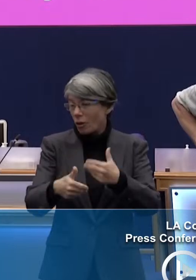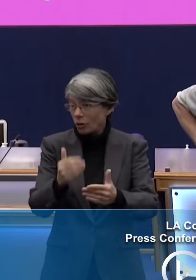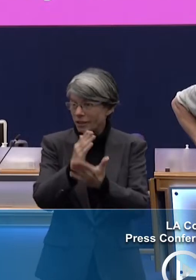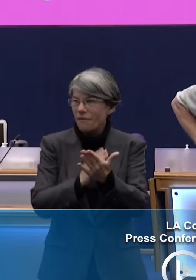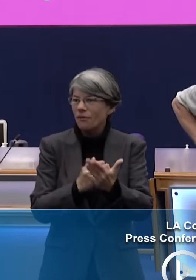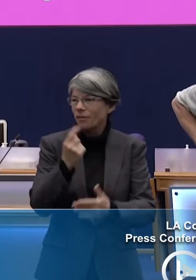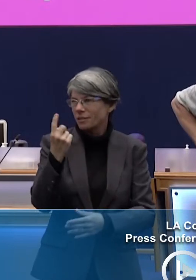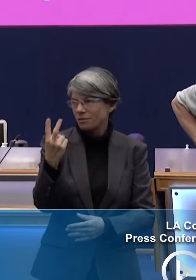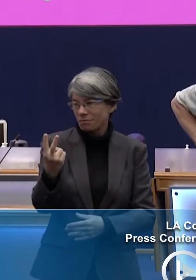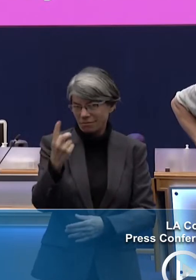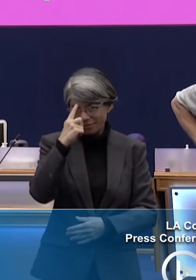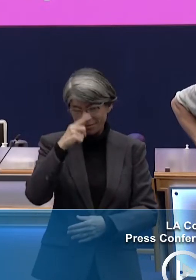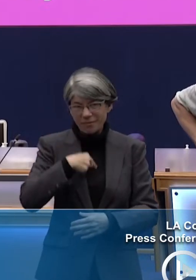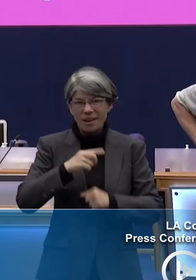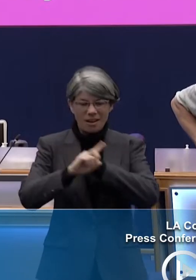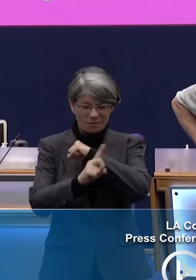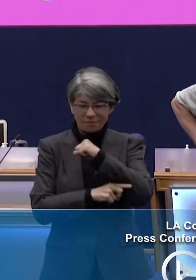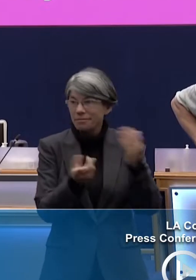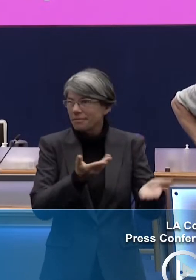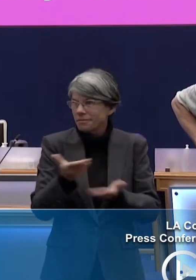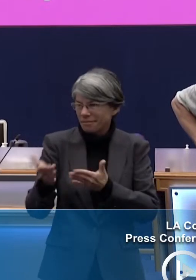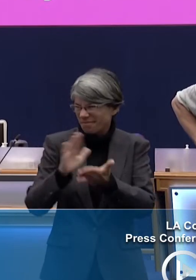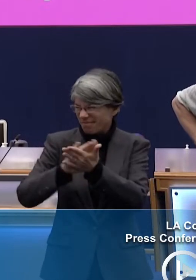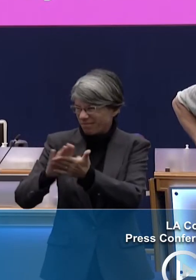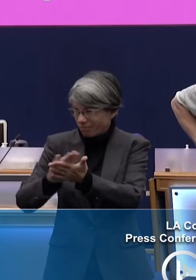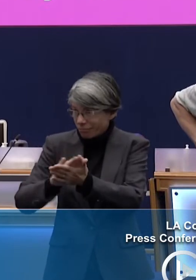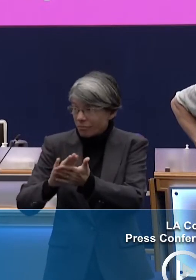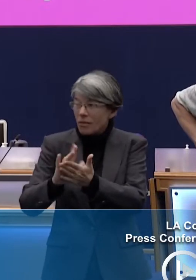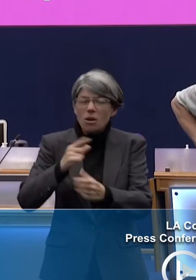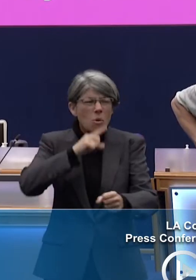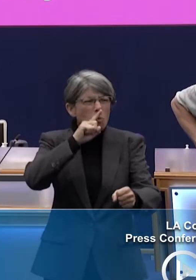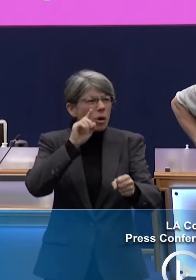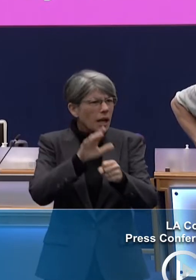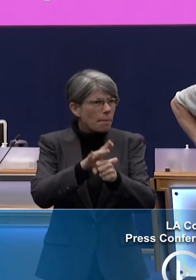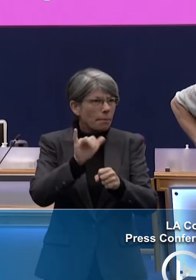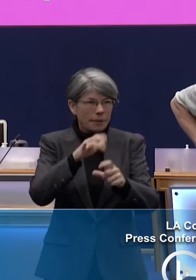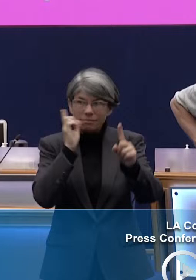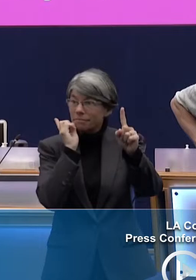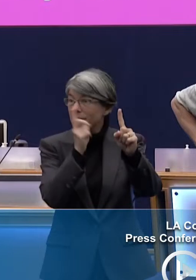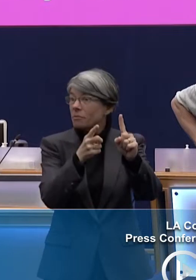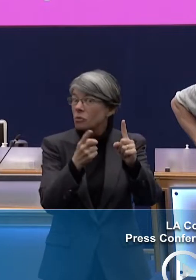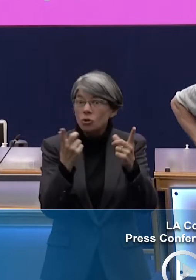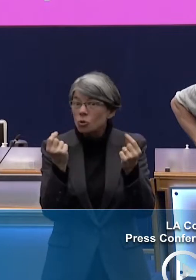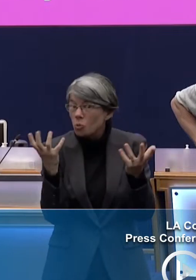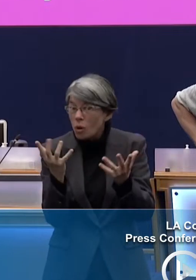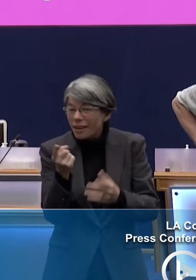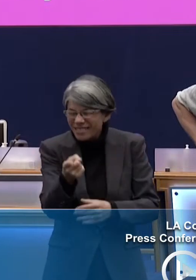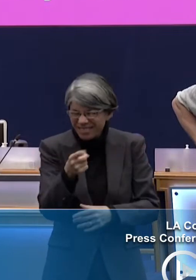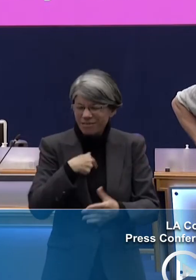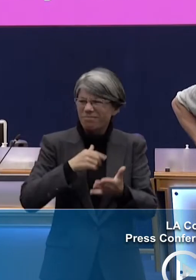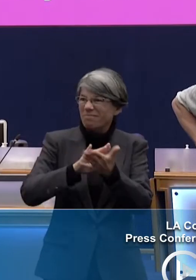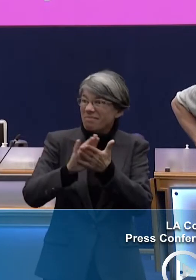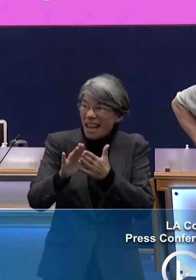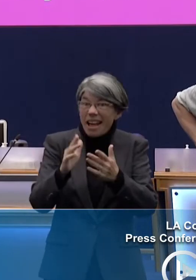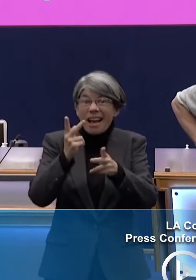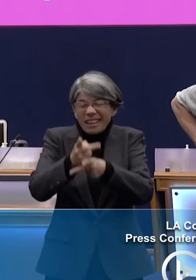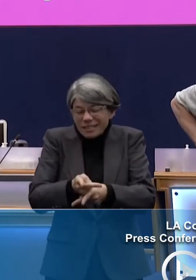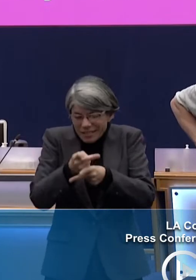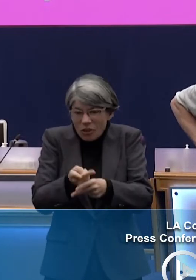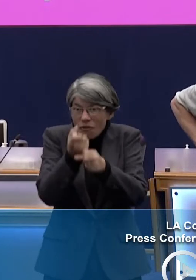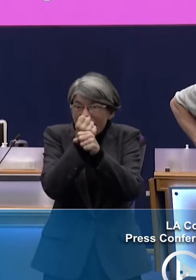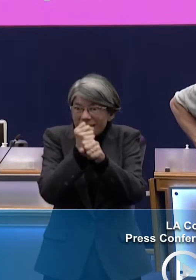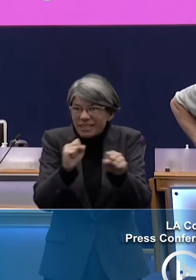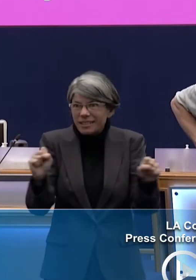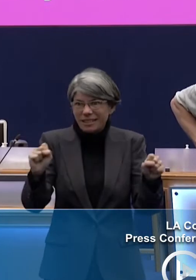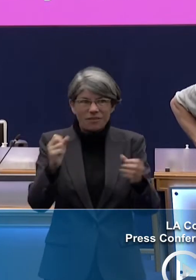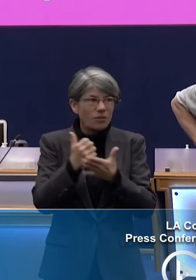Phase 2 of debris removal. Our team remains committed to this mission, working diligently and safely to